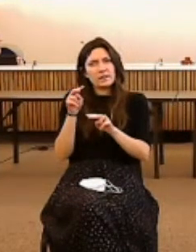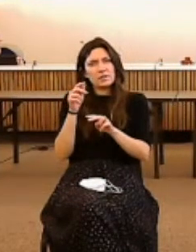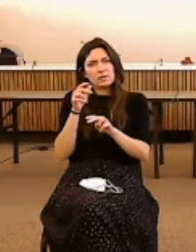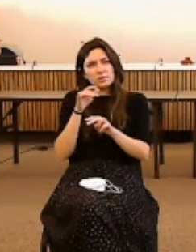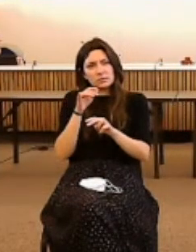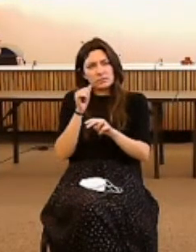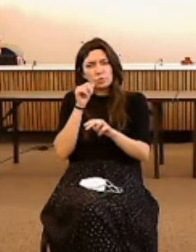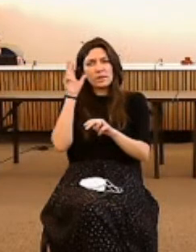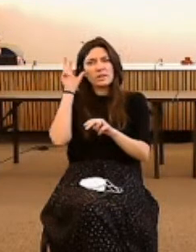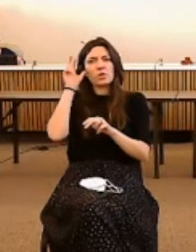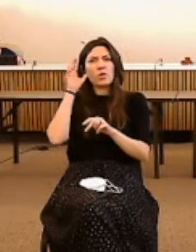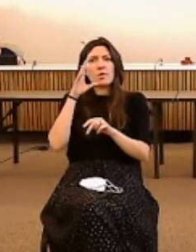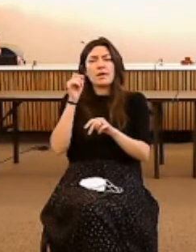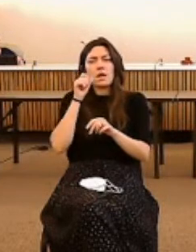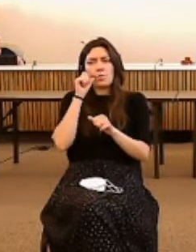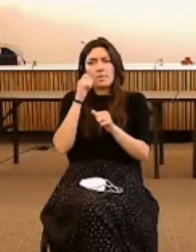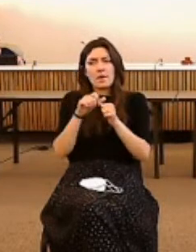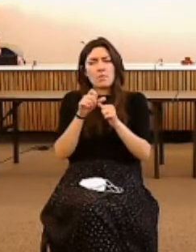both directions.